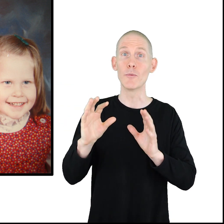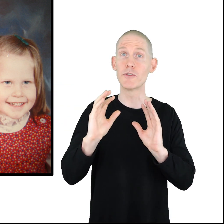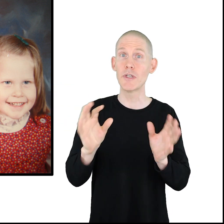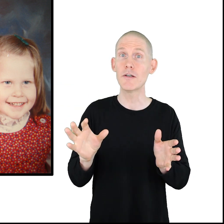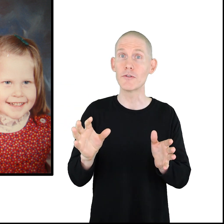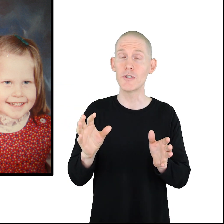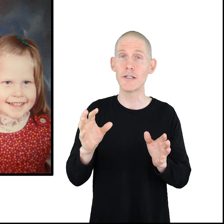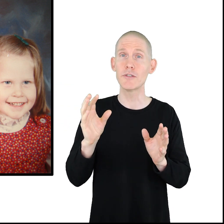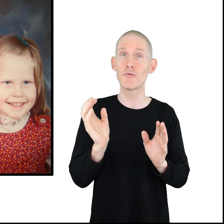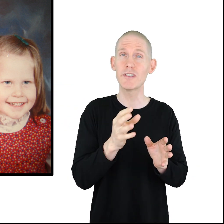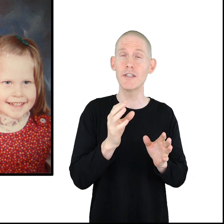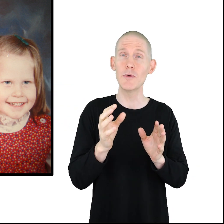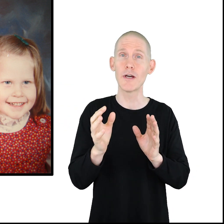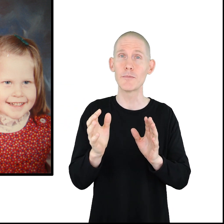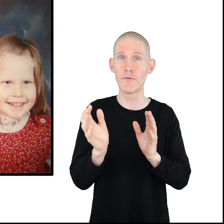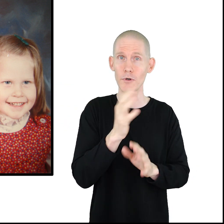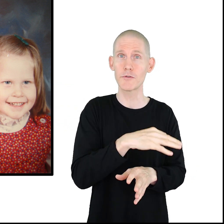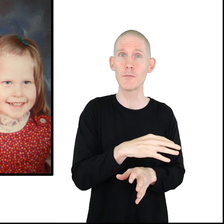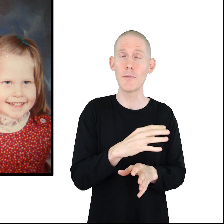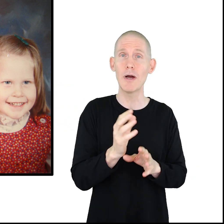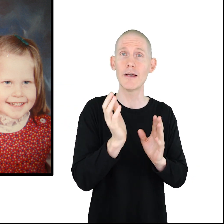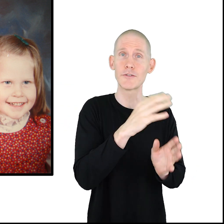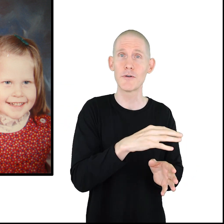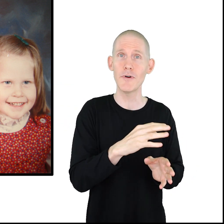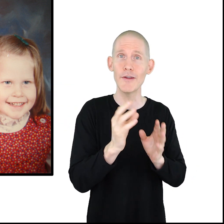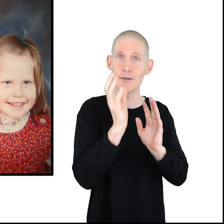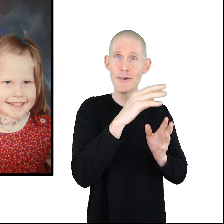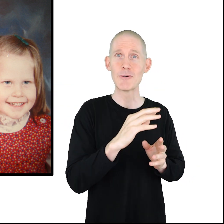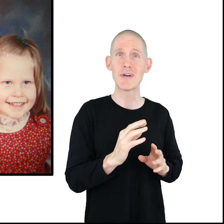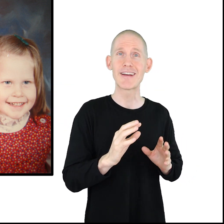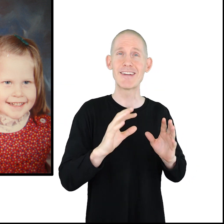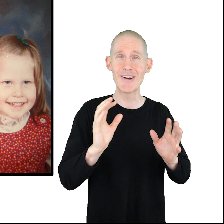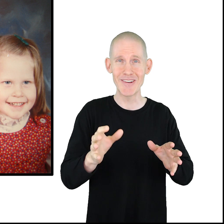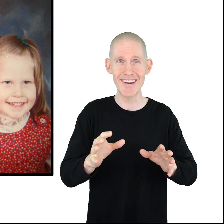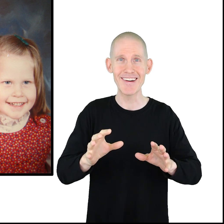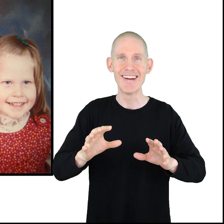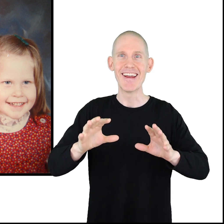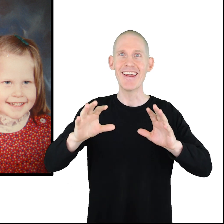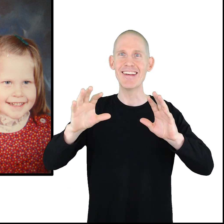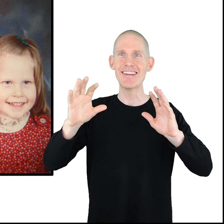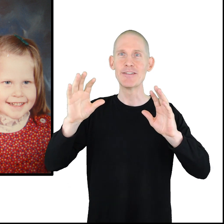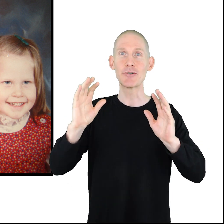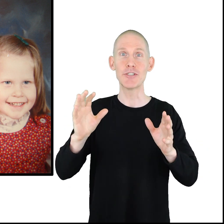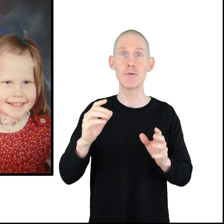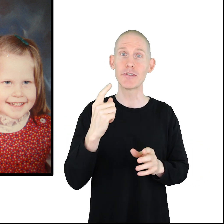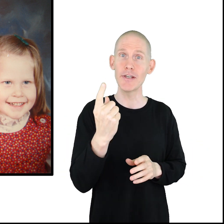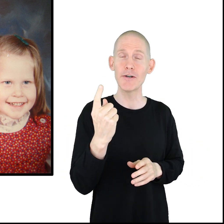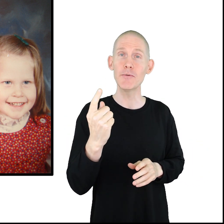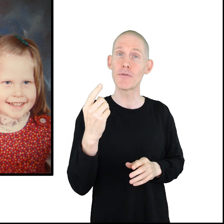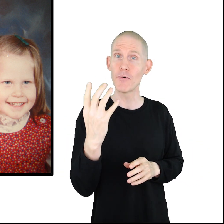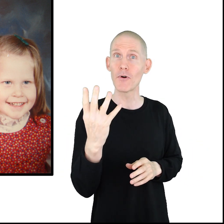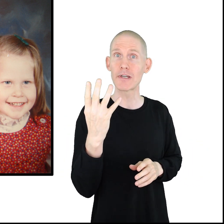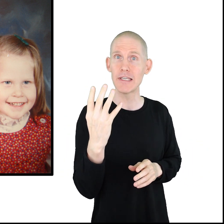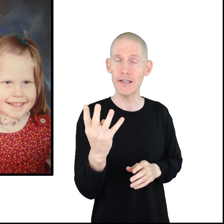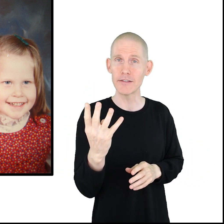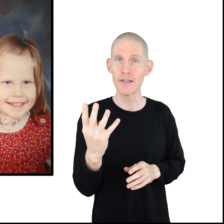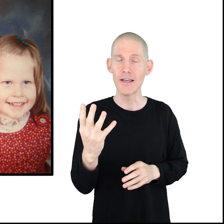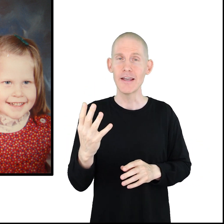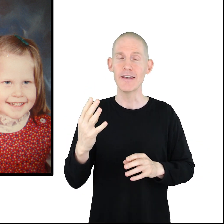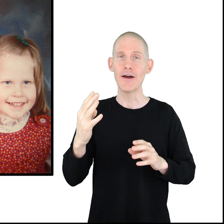was single. She had just recently become divorced from my biological father. We're not going to go there. And so she was single with four kids. Now,